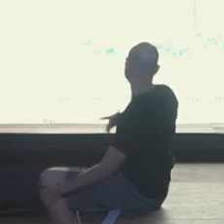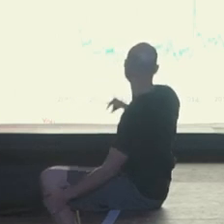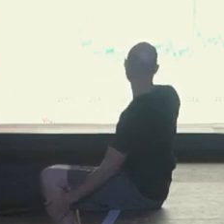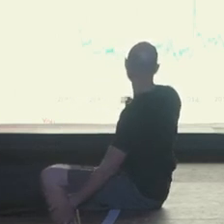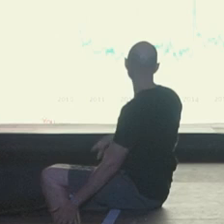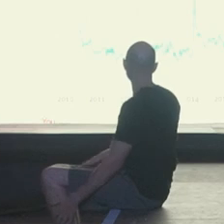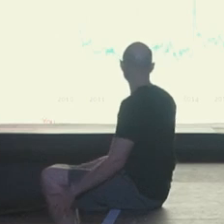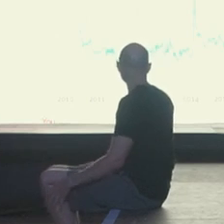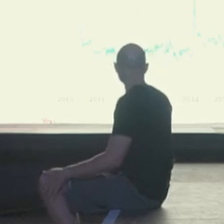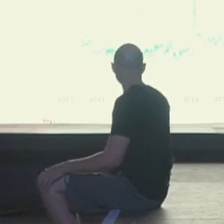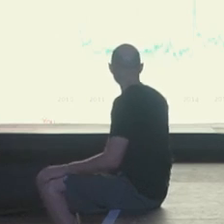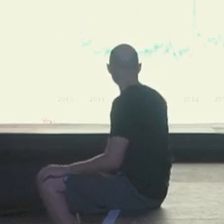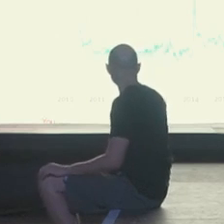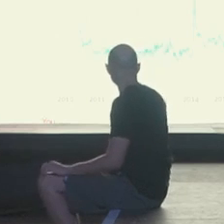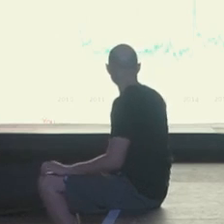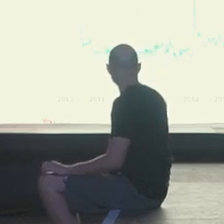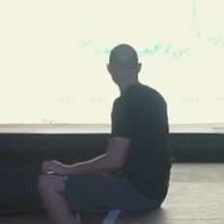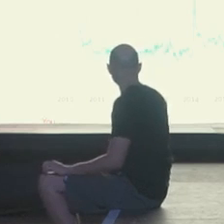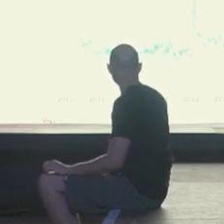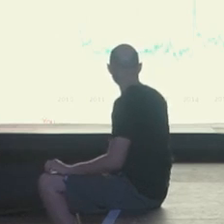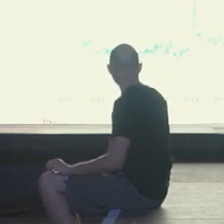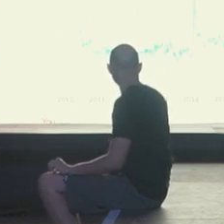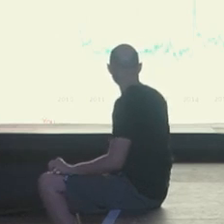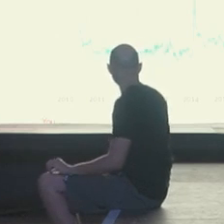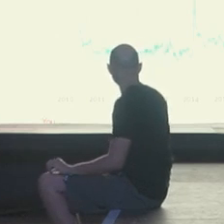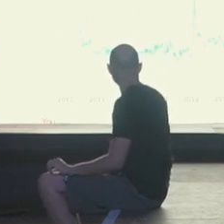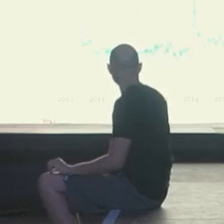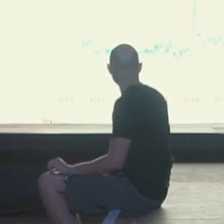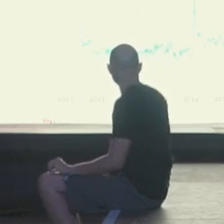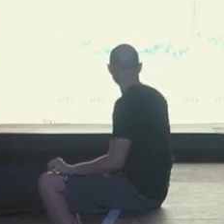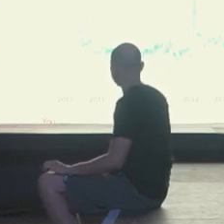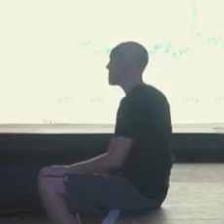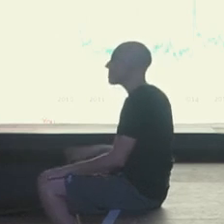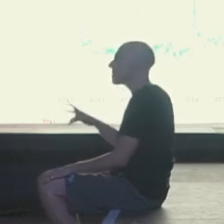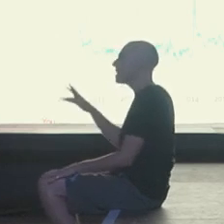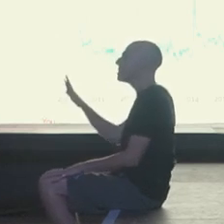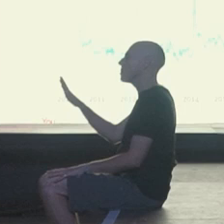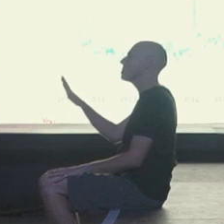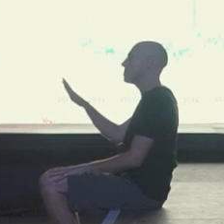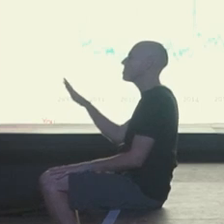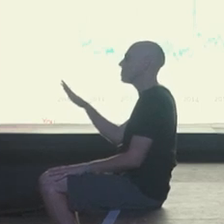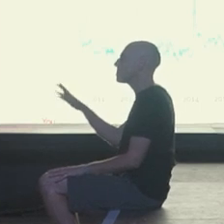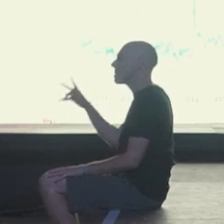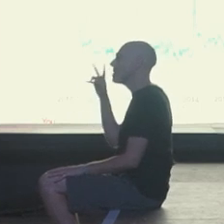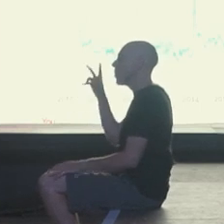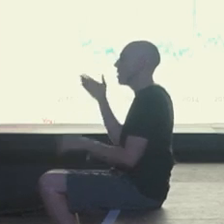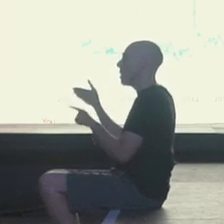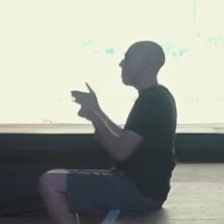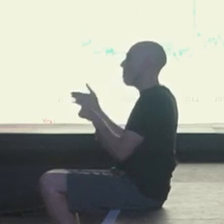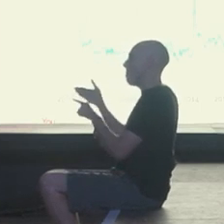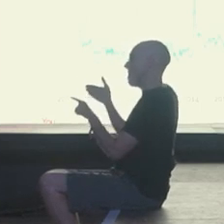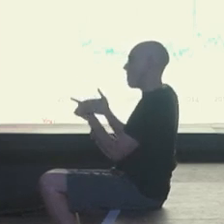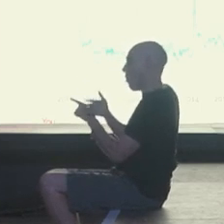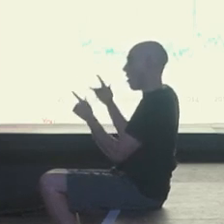was born and the big protests in April, if you just look at how much more people care about the climate because of the attention they put on this